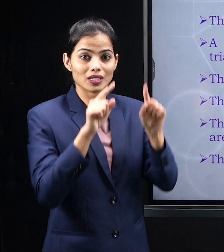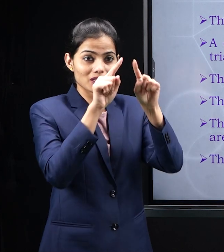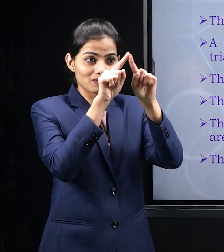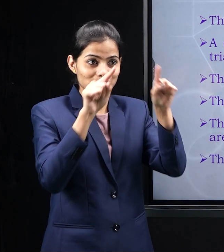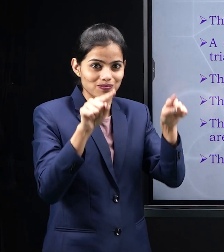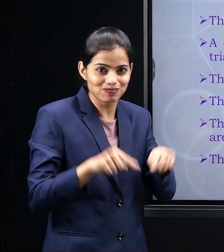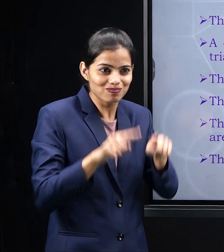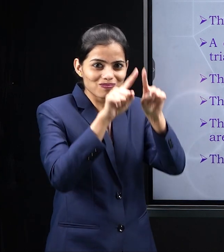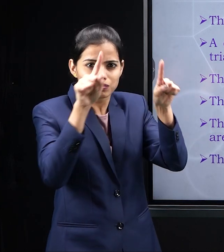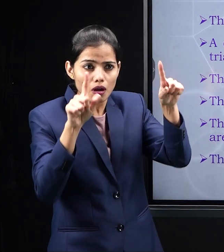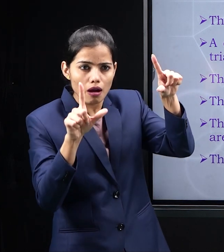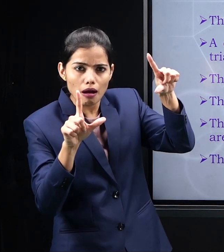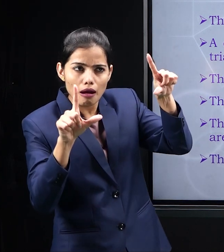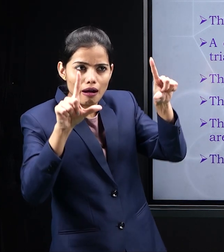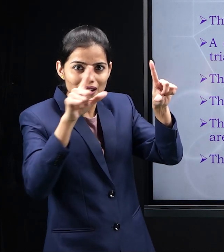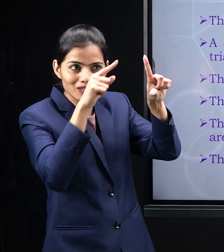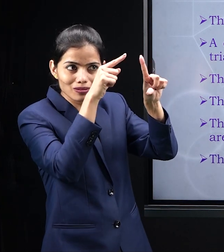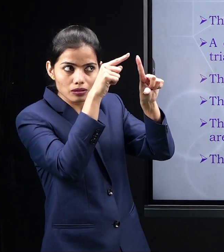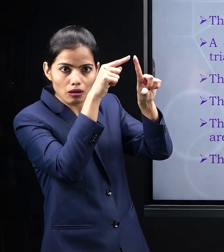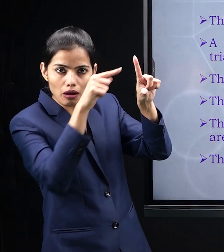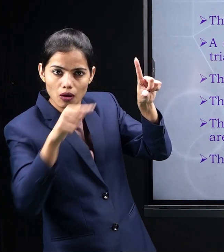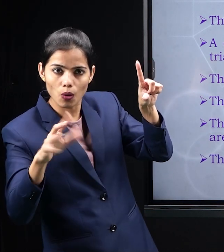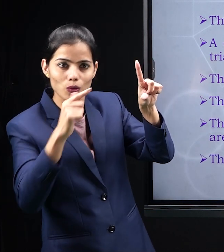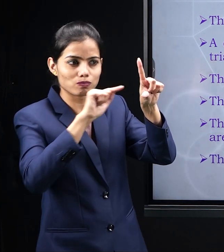The diagonals of parallelogram bisect each other.